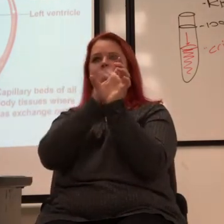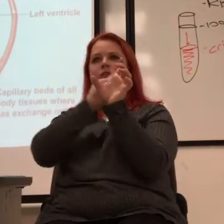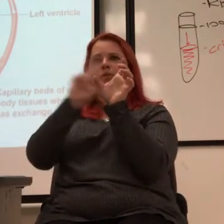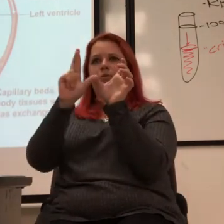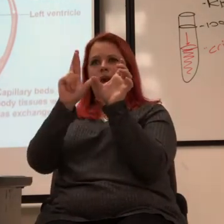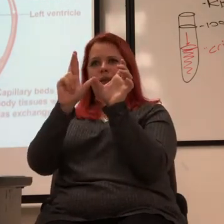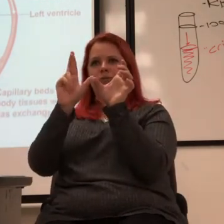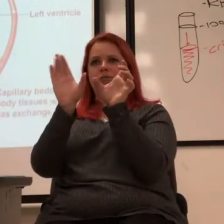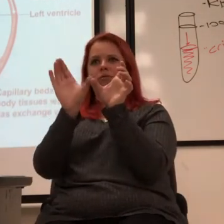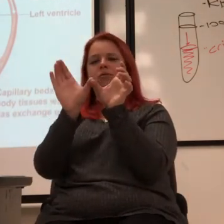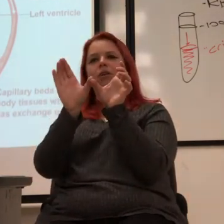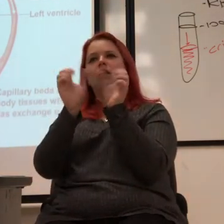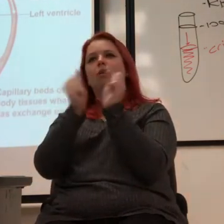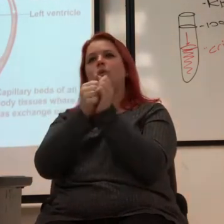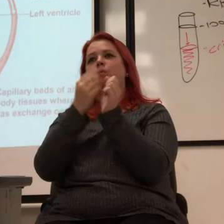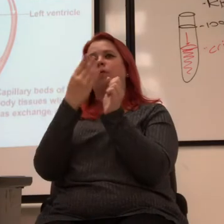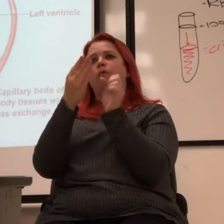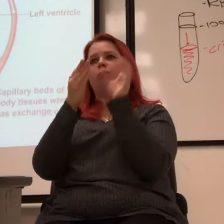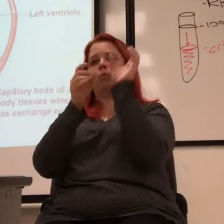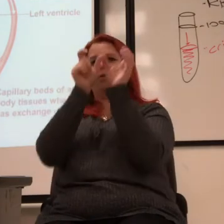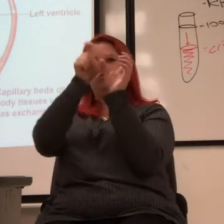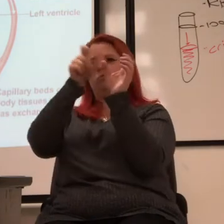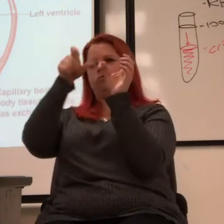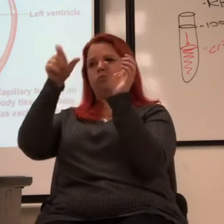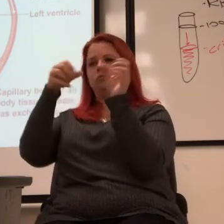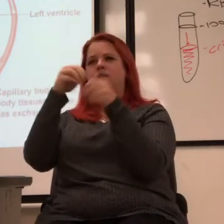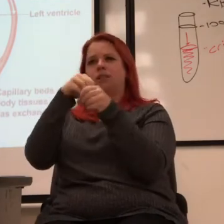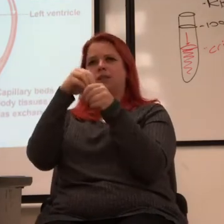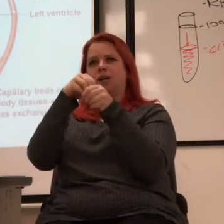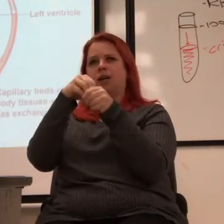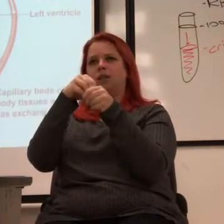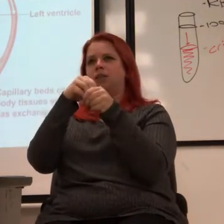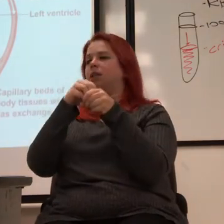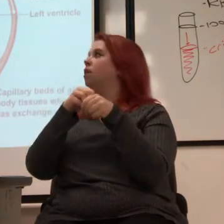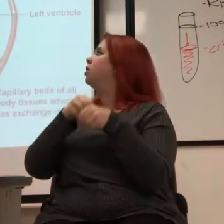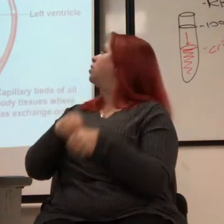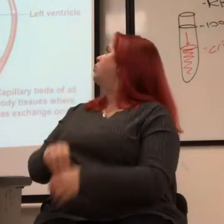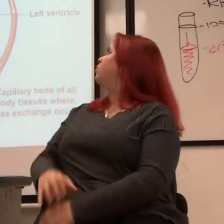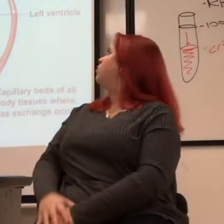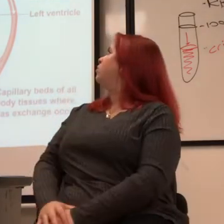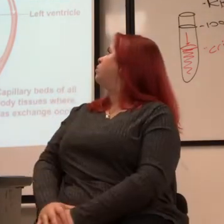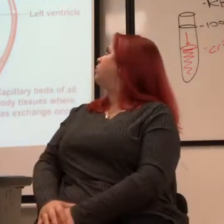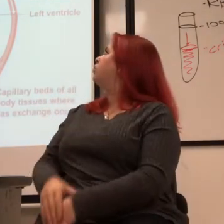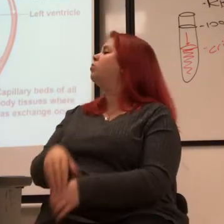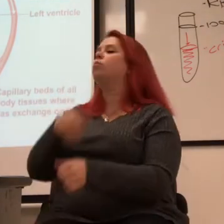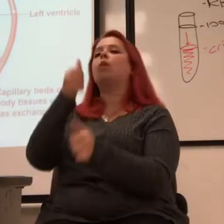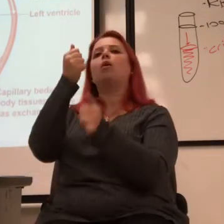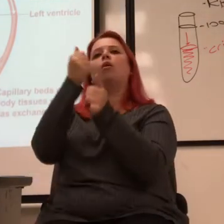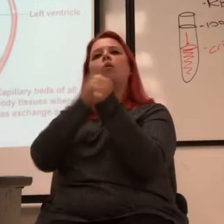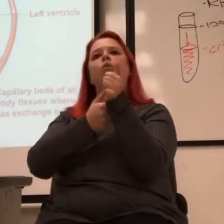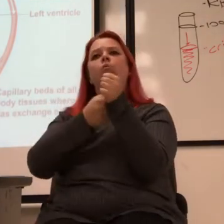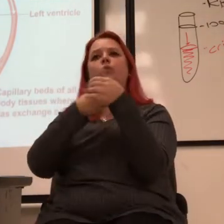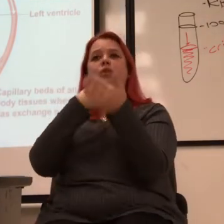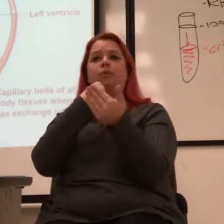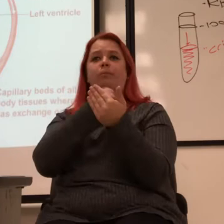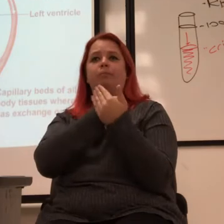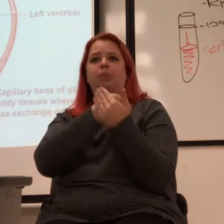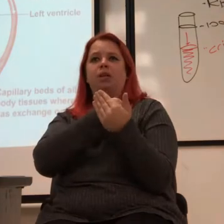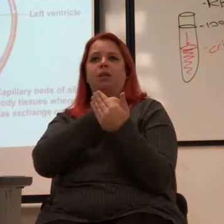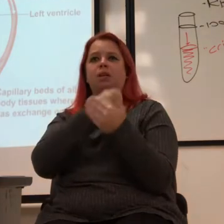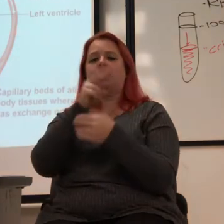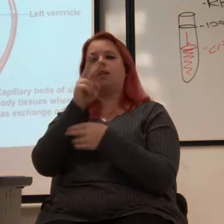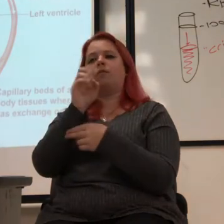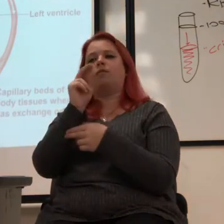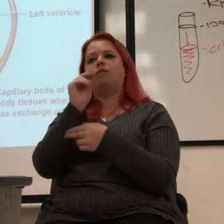and a right heart with four chambers. And what we're able to have in the slide, with each heartbeat, the ventricles